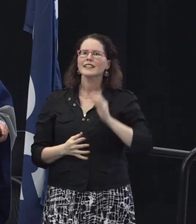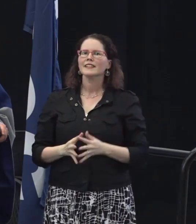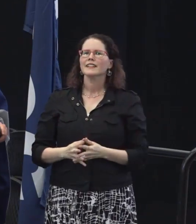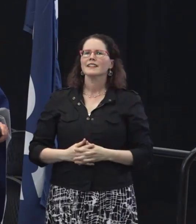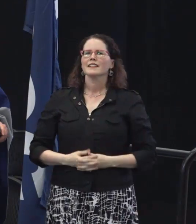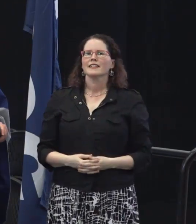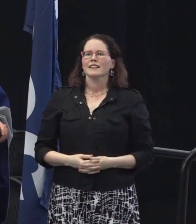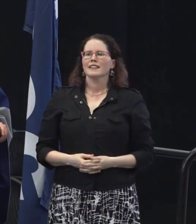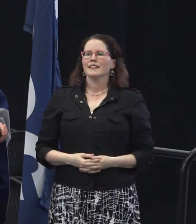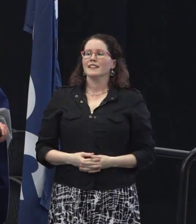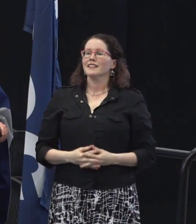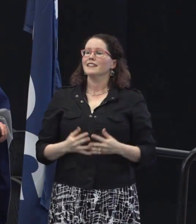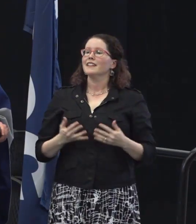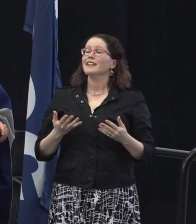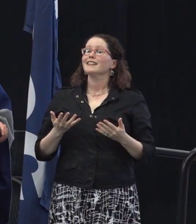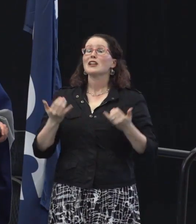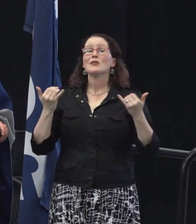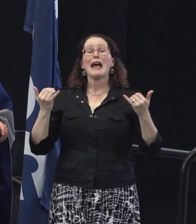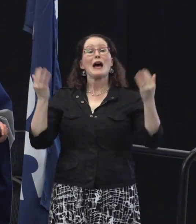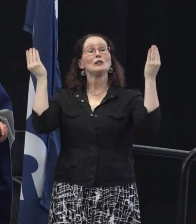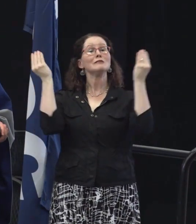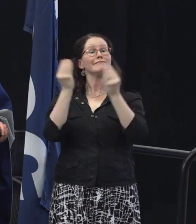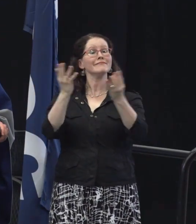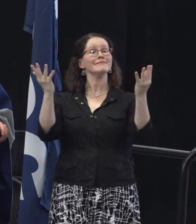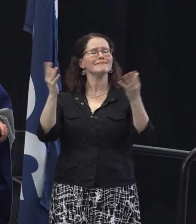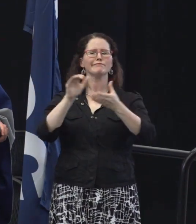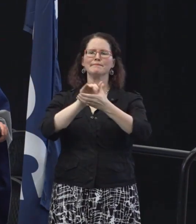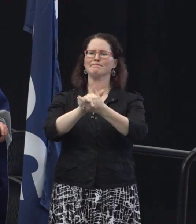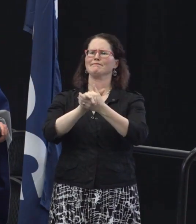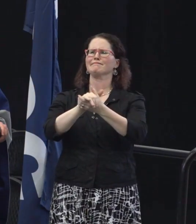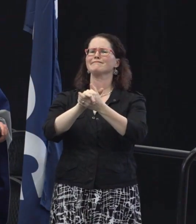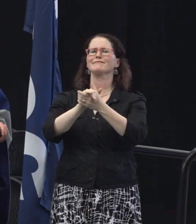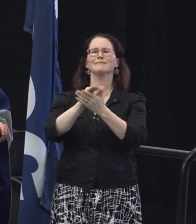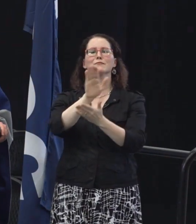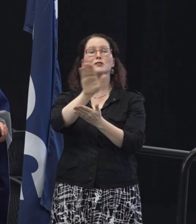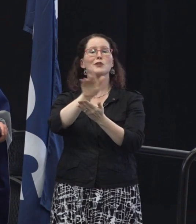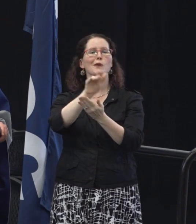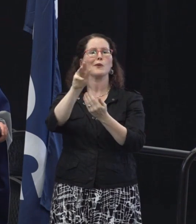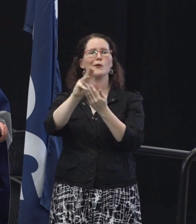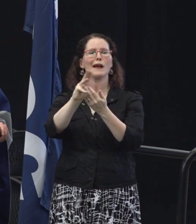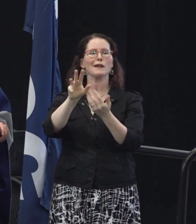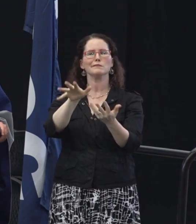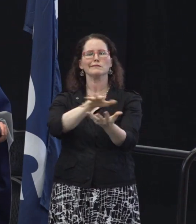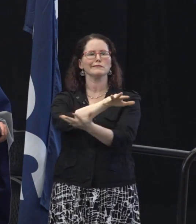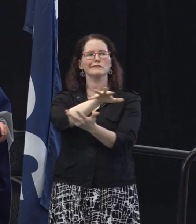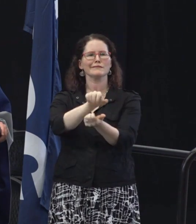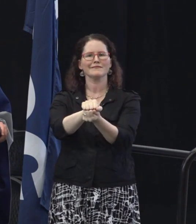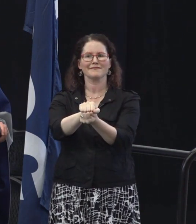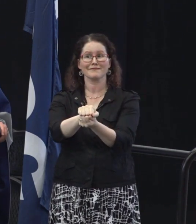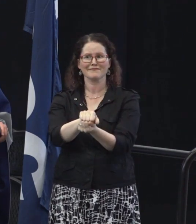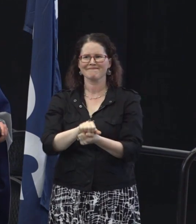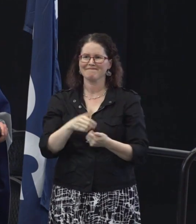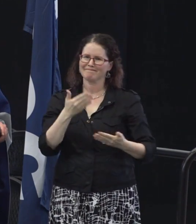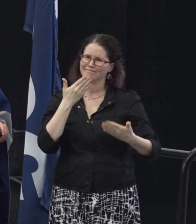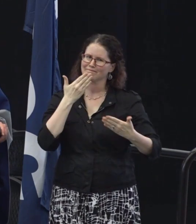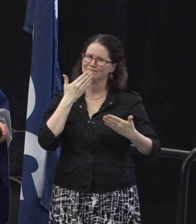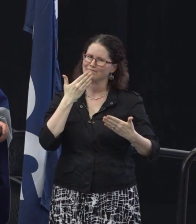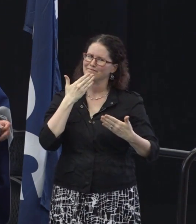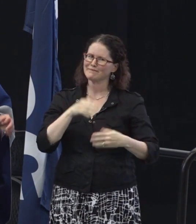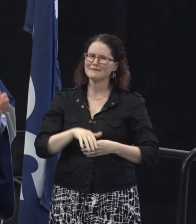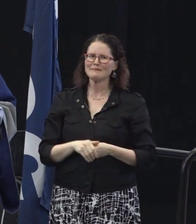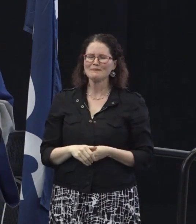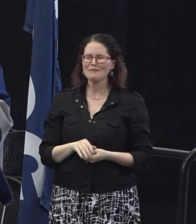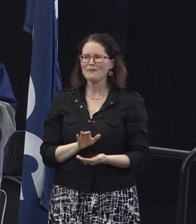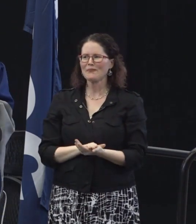So now I can say to you, congratulations, you have officially completed your programs. Well done.